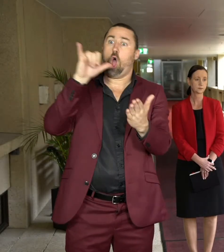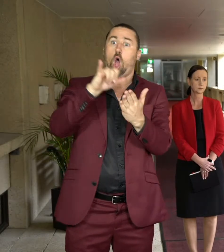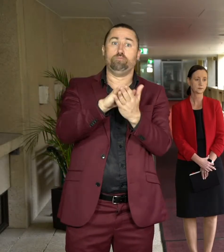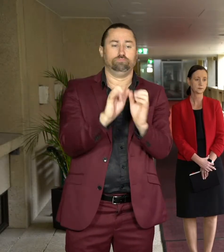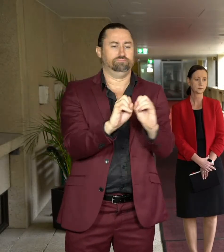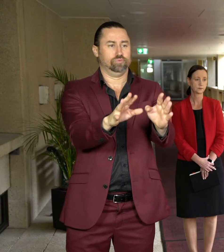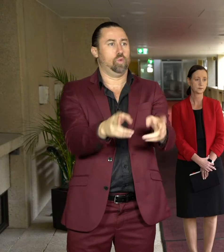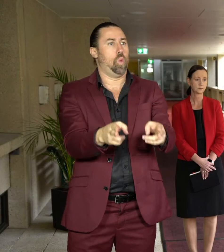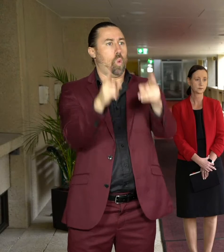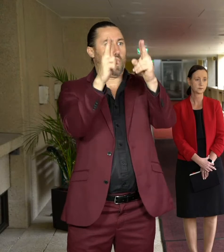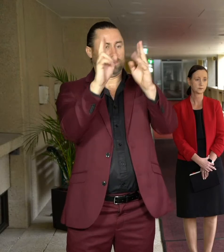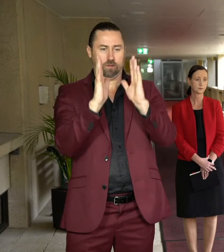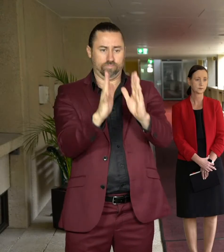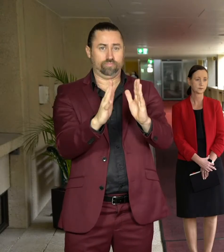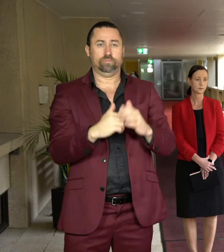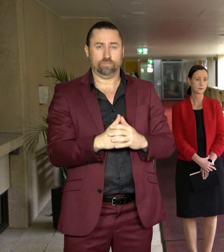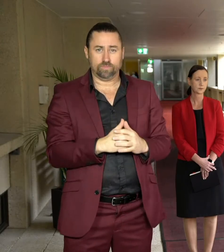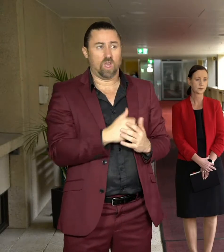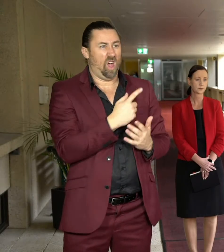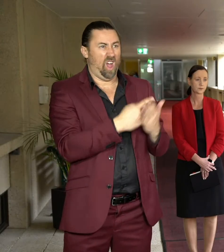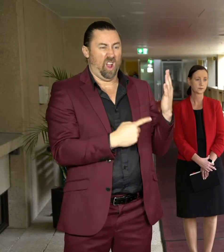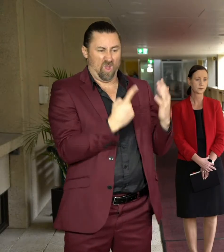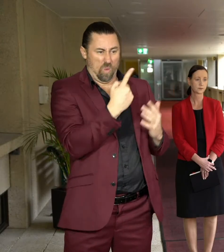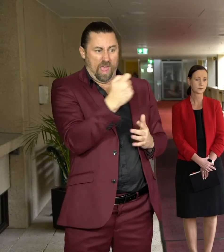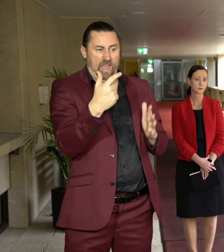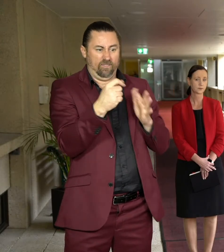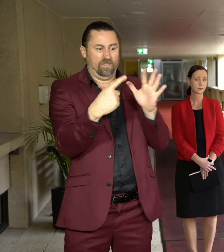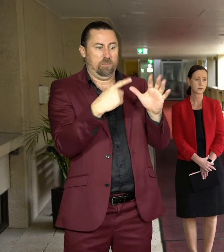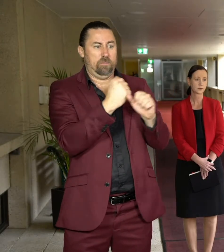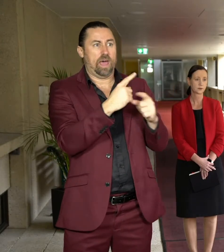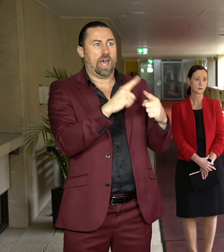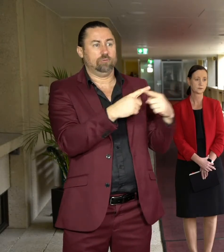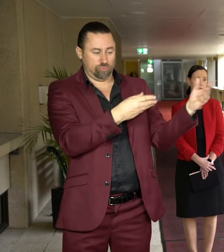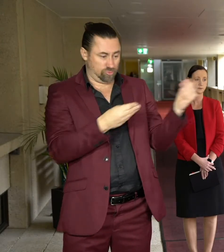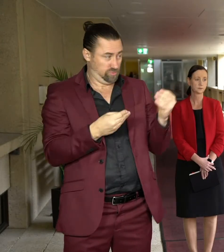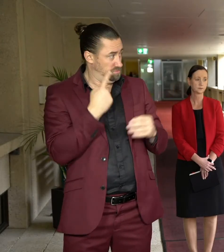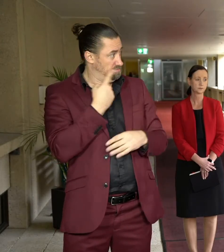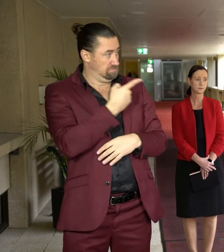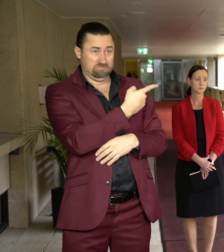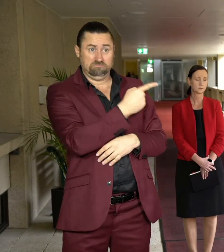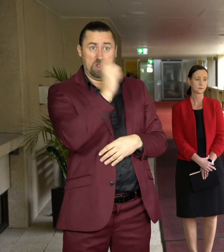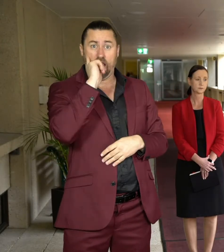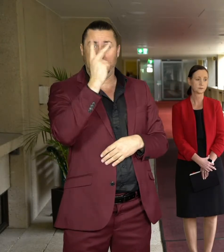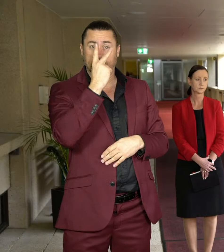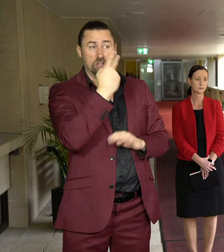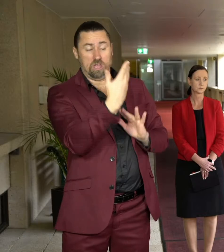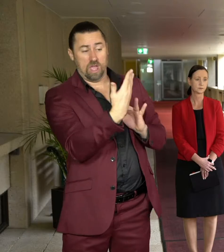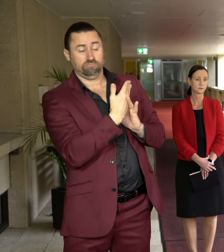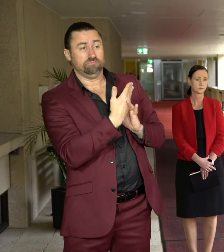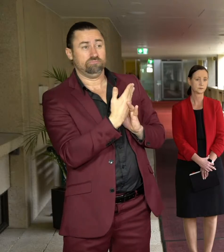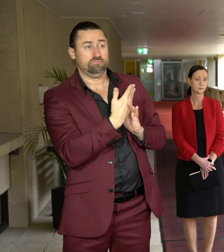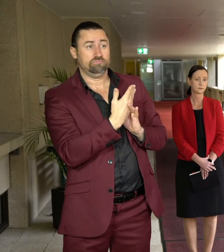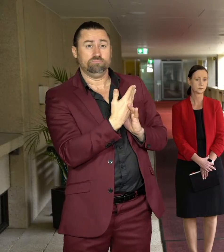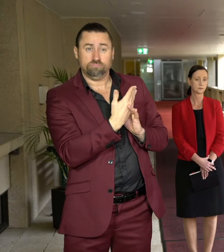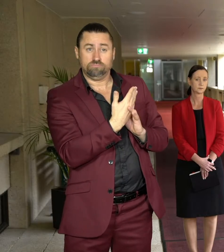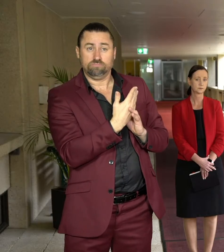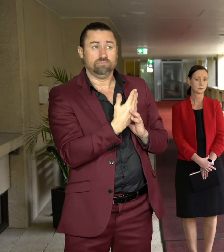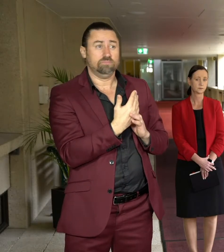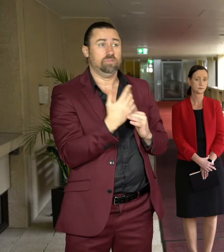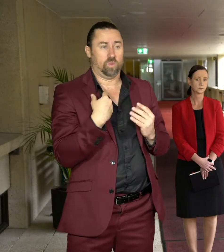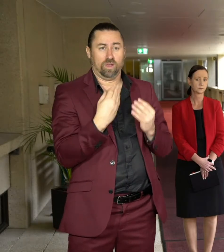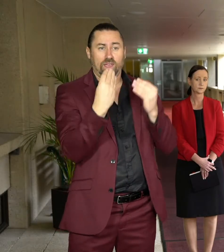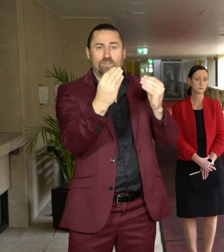This was a 1.5-page letter received by us late last night, just after it was provided to the Courier